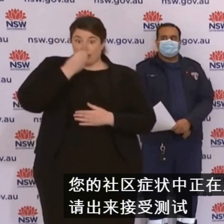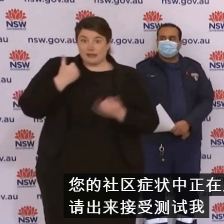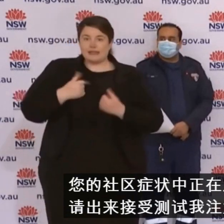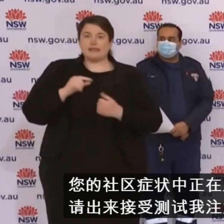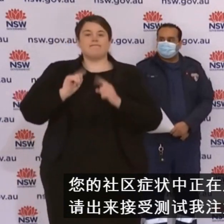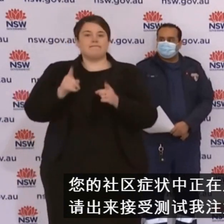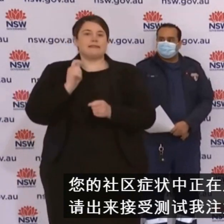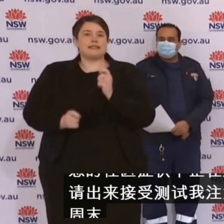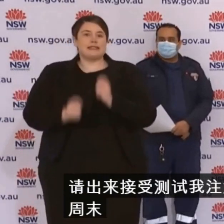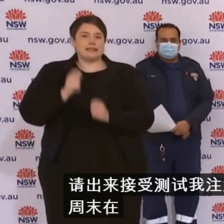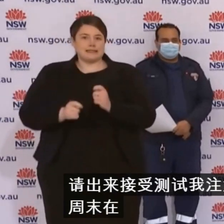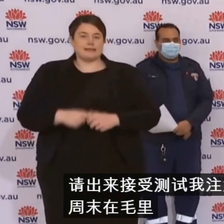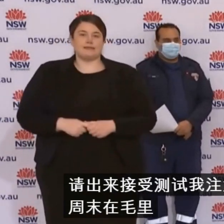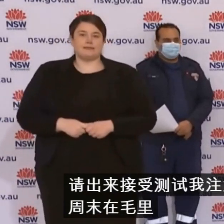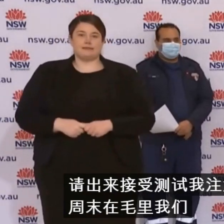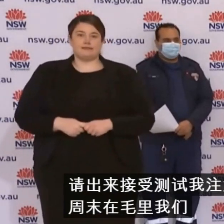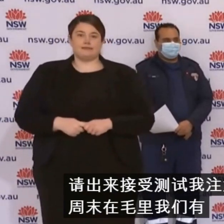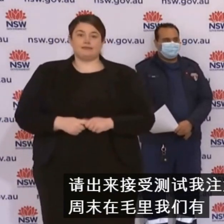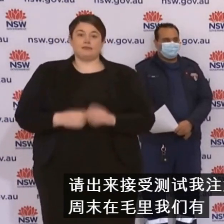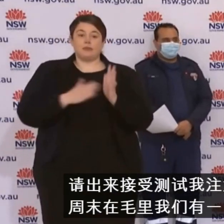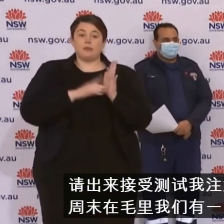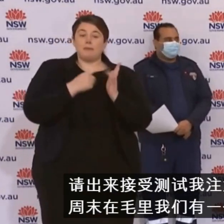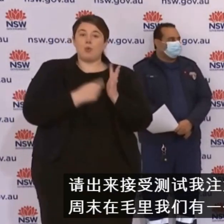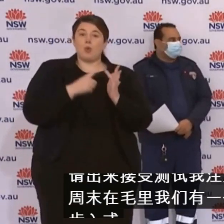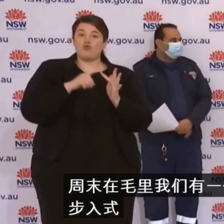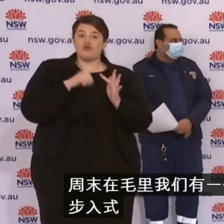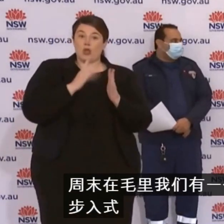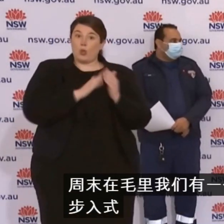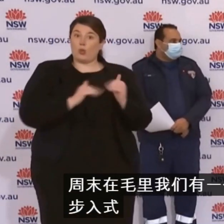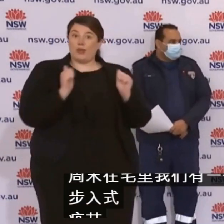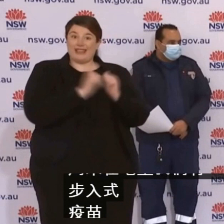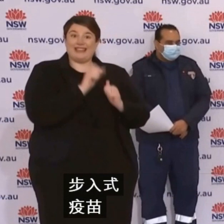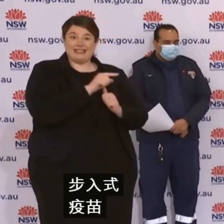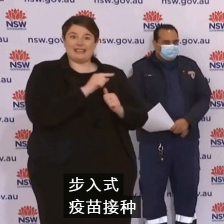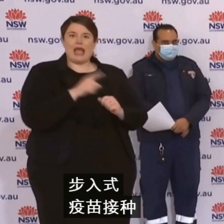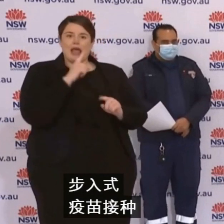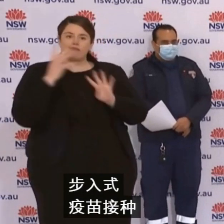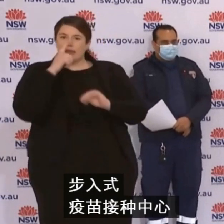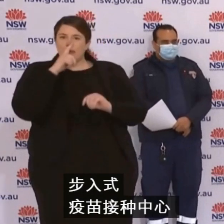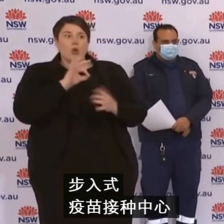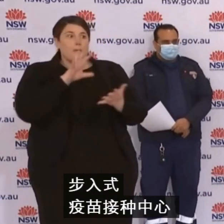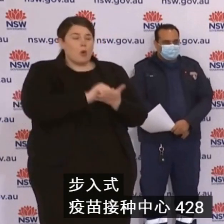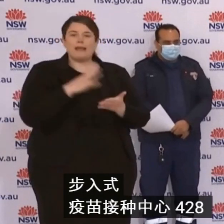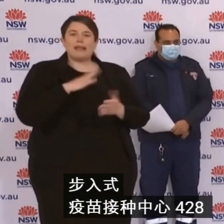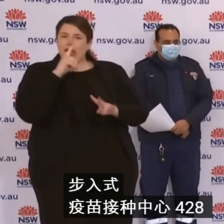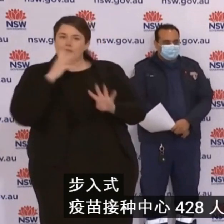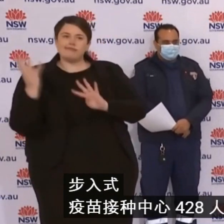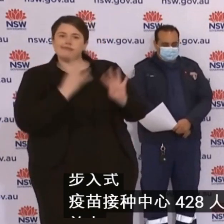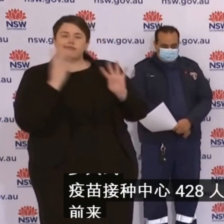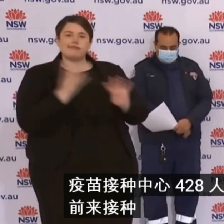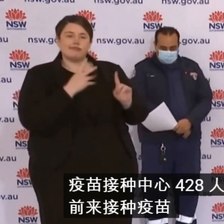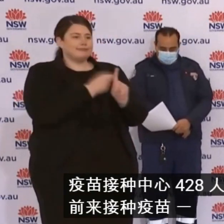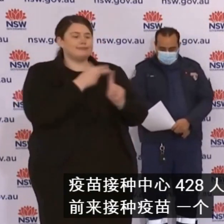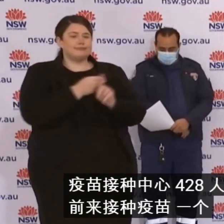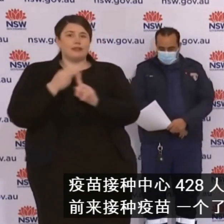get tested. I noticed on the weekend in Moree, we had a walk-in vaccination hub. 428 people came forward